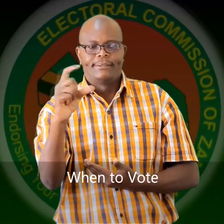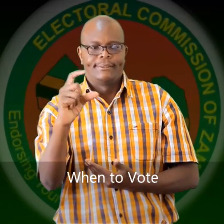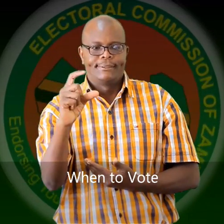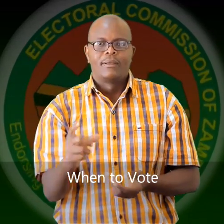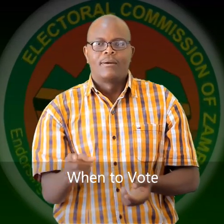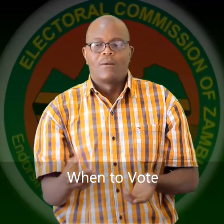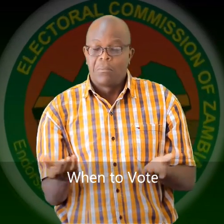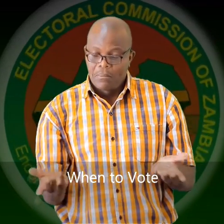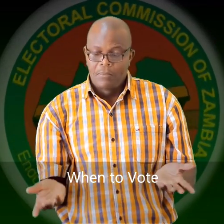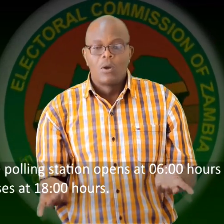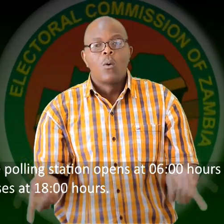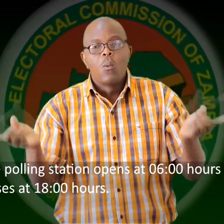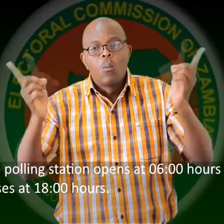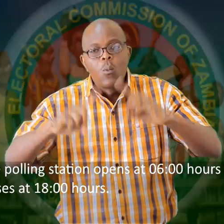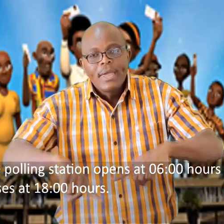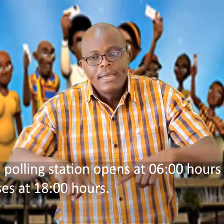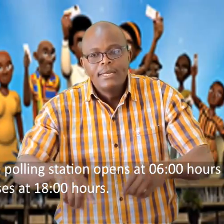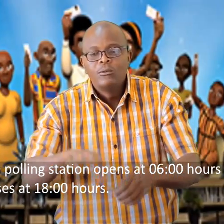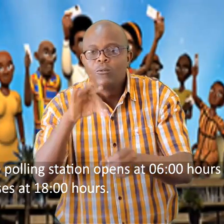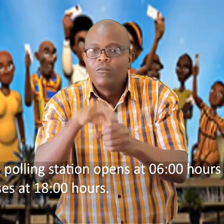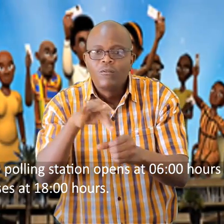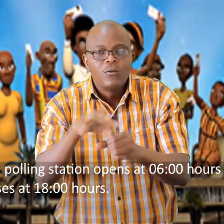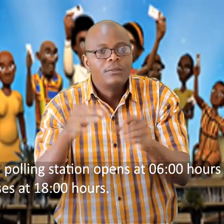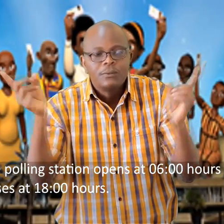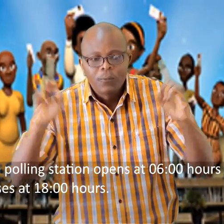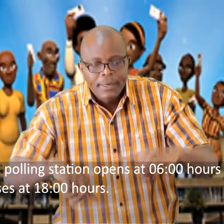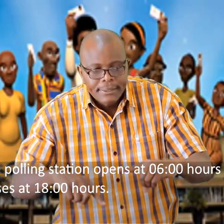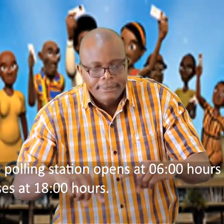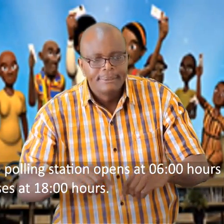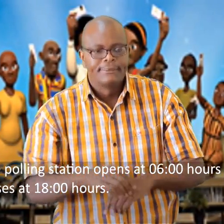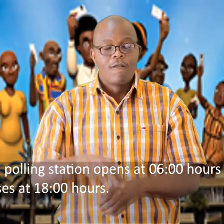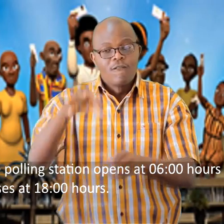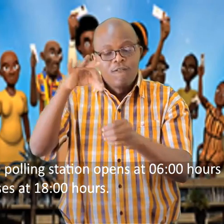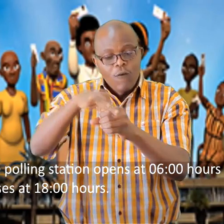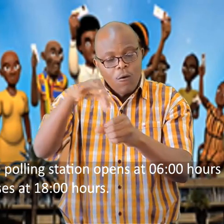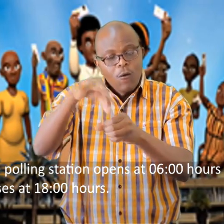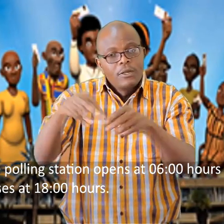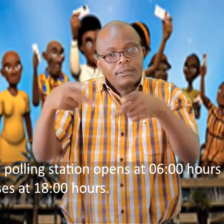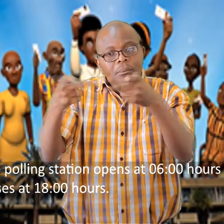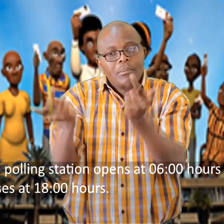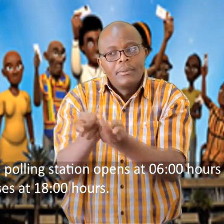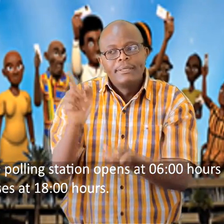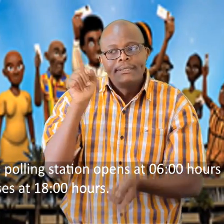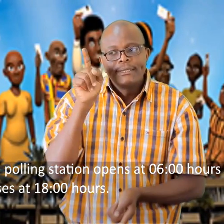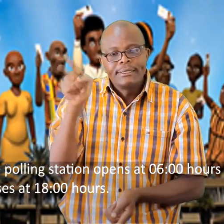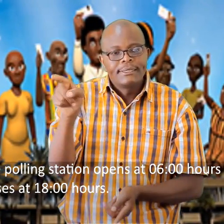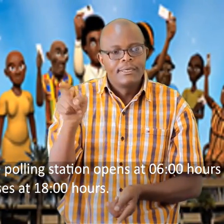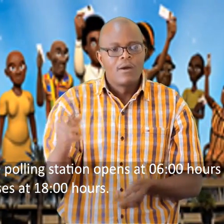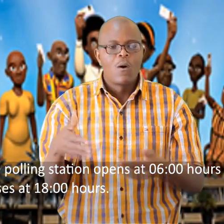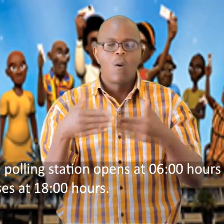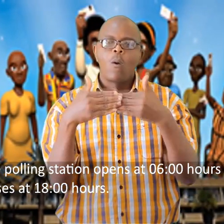When to vote. The polling station opens at 06 hours and closes at 18 hours.